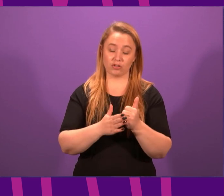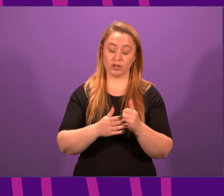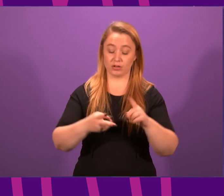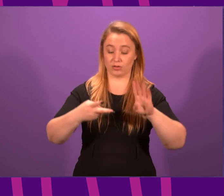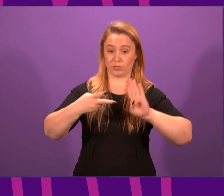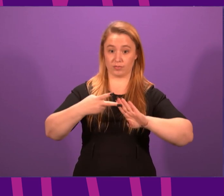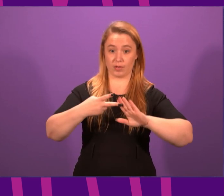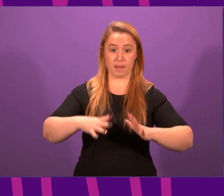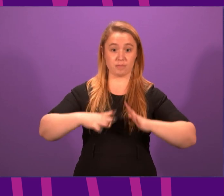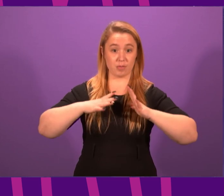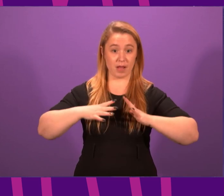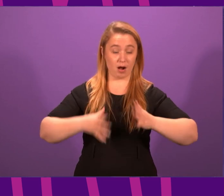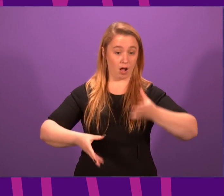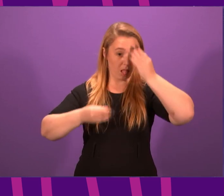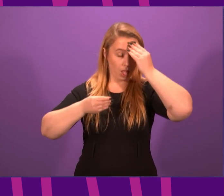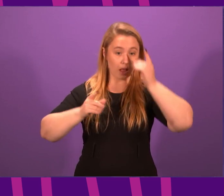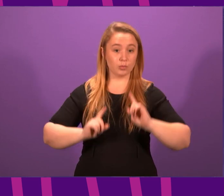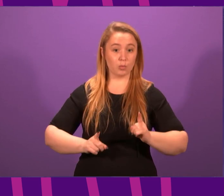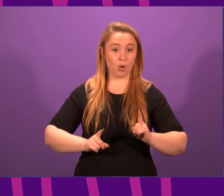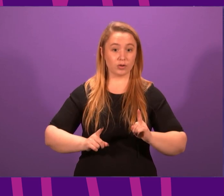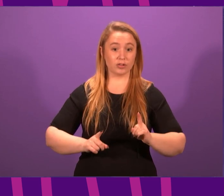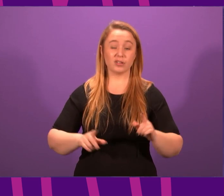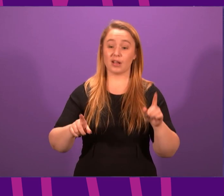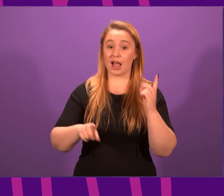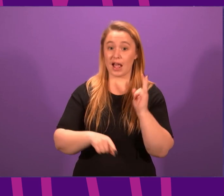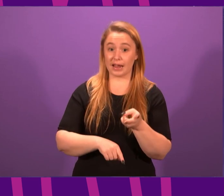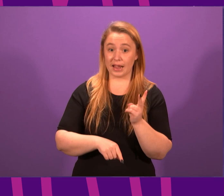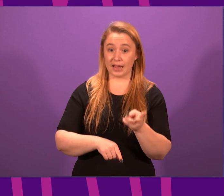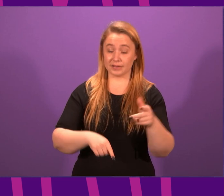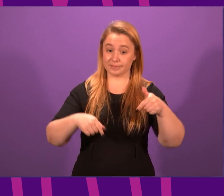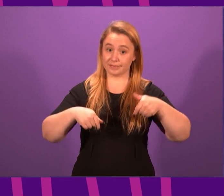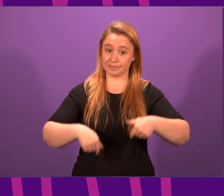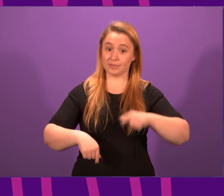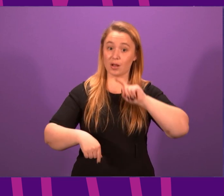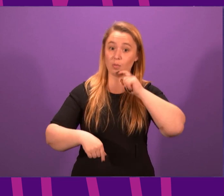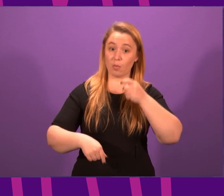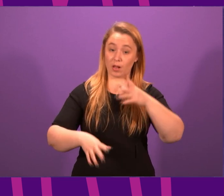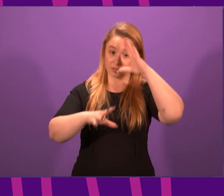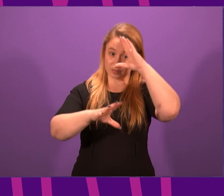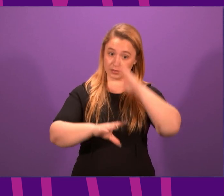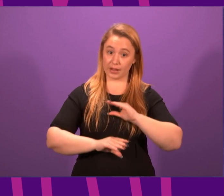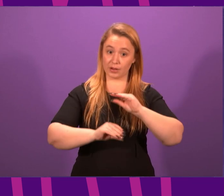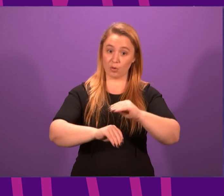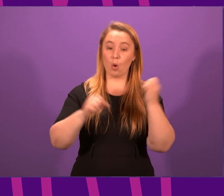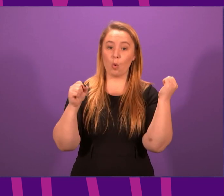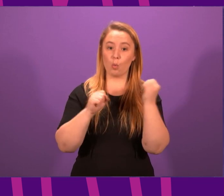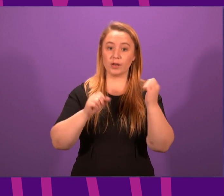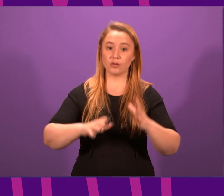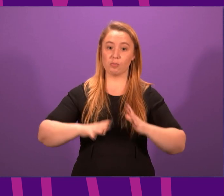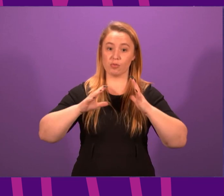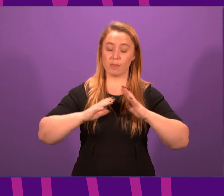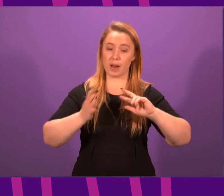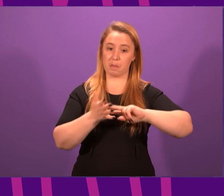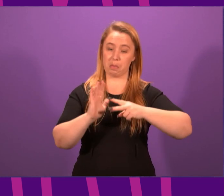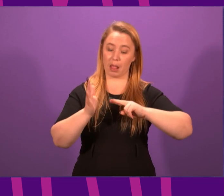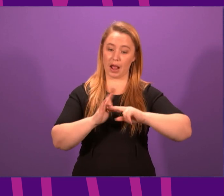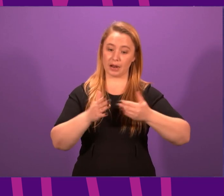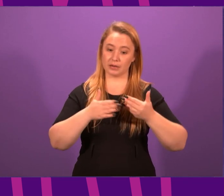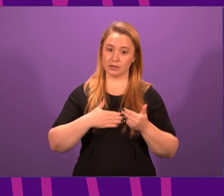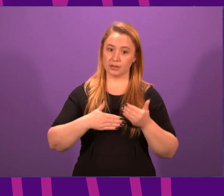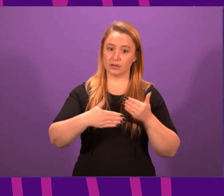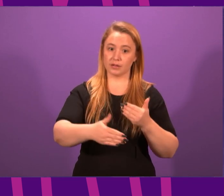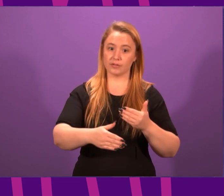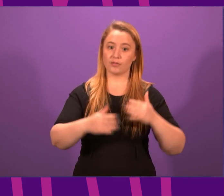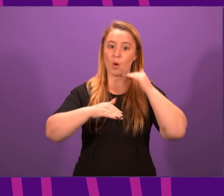learned, then again, shortly in this chamber, I will set out the winter preparedness plan for adult social